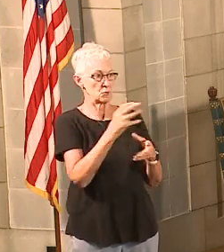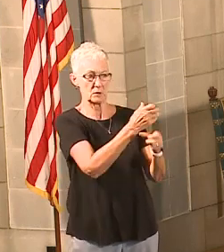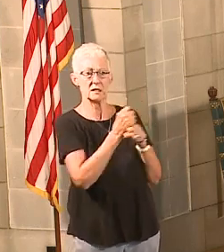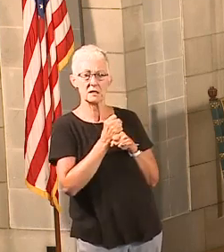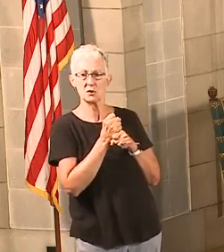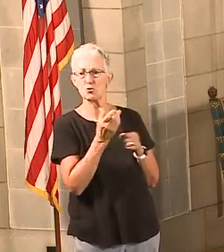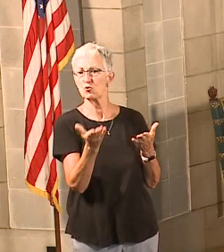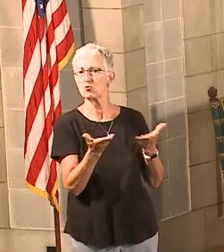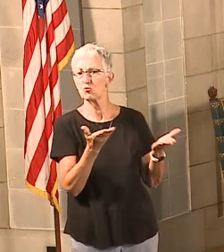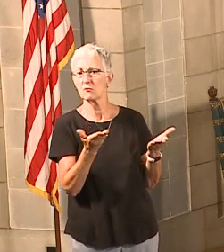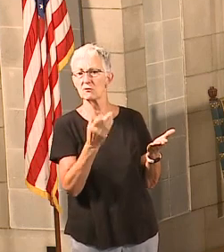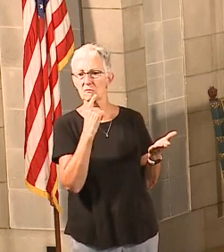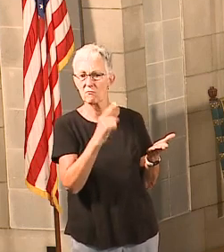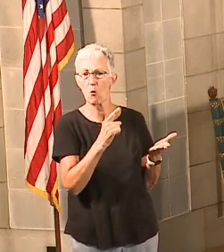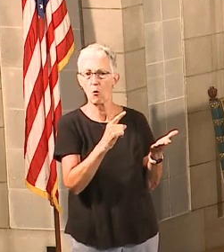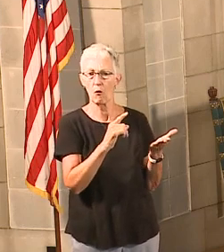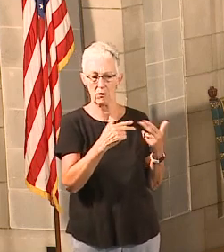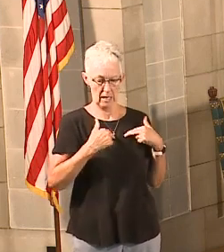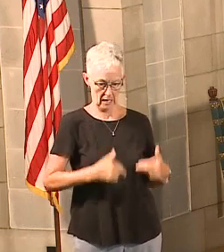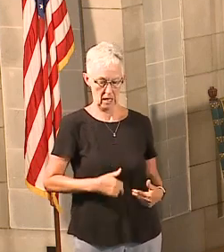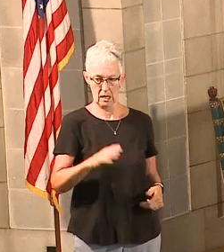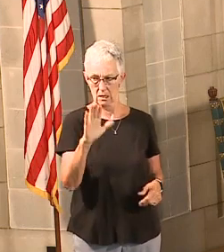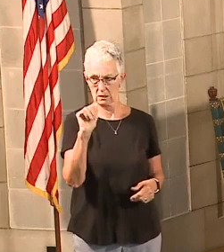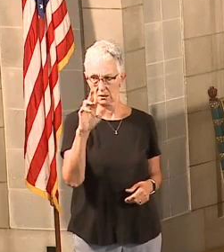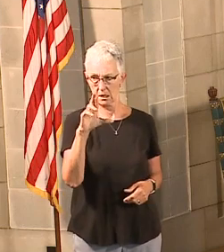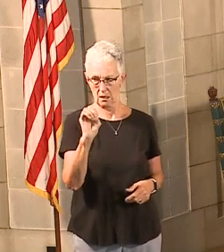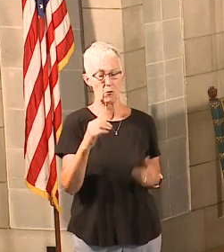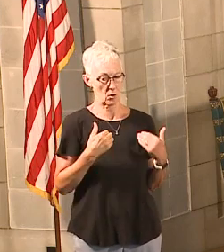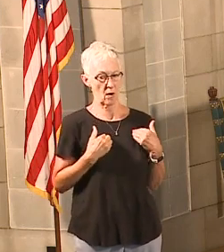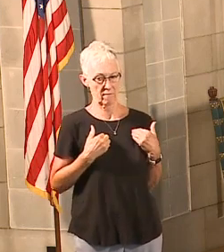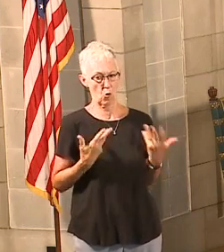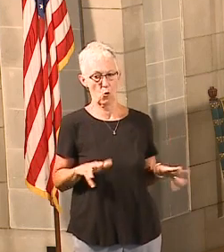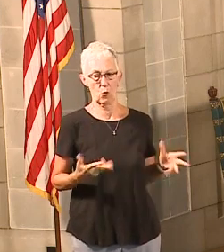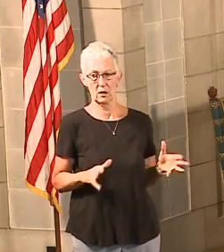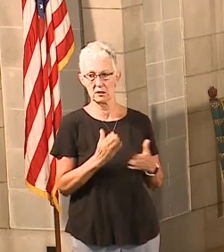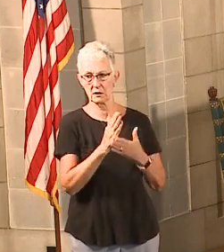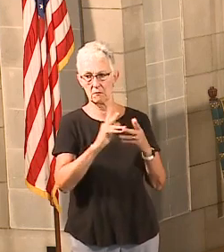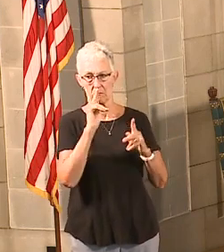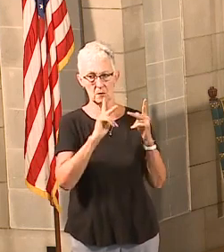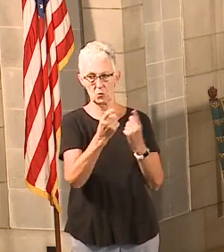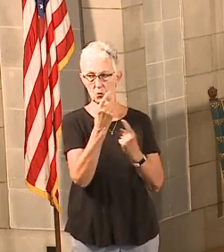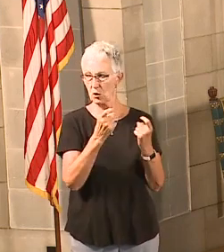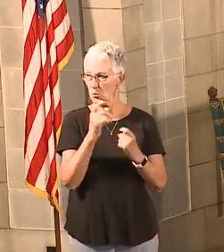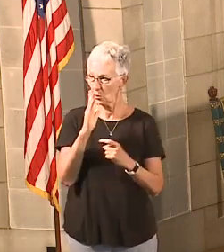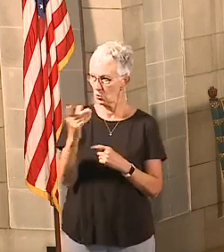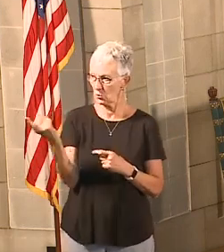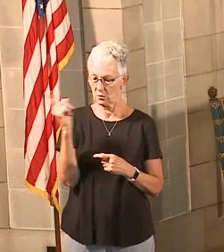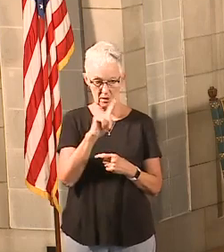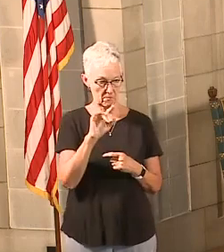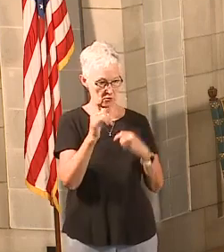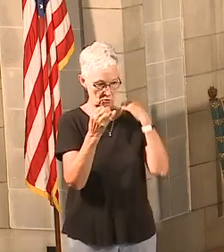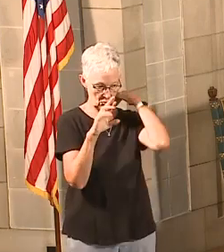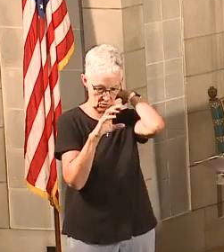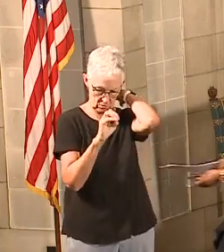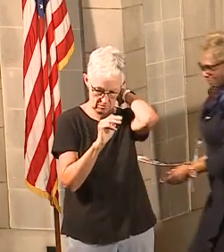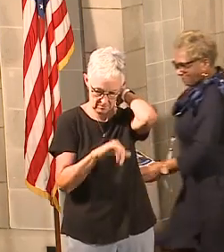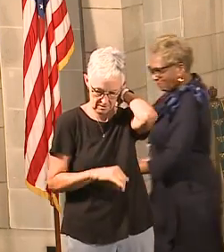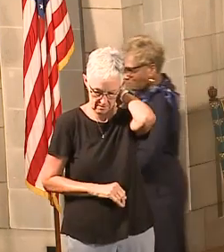the 1115 waiver, because we have gotten some questions. So Jeremy, will you join?